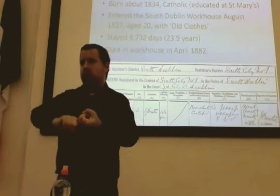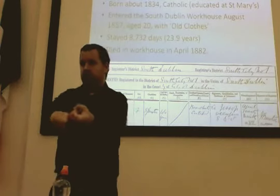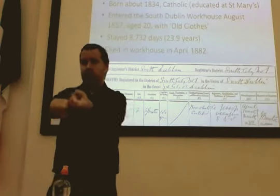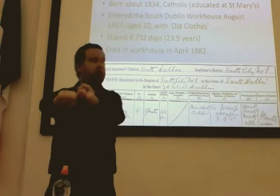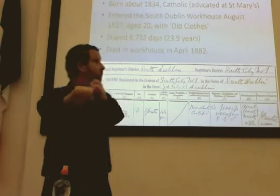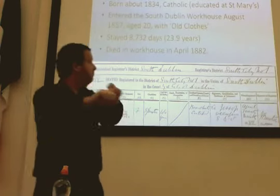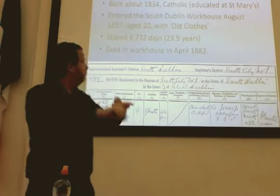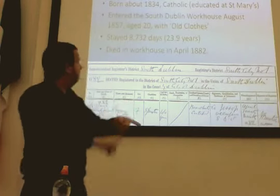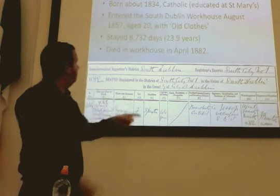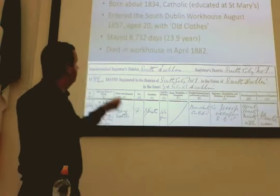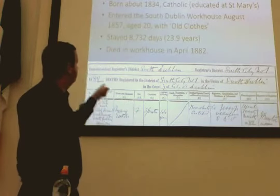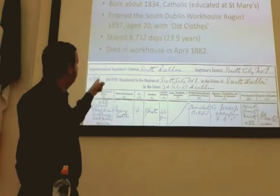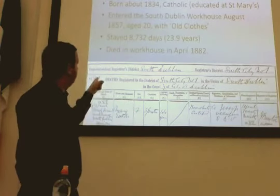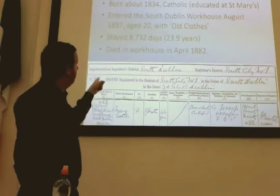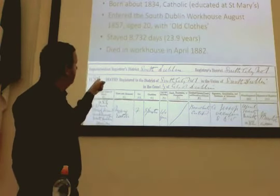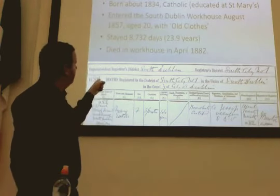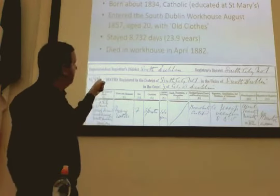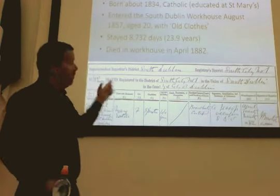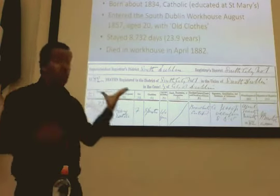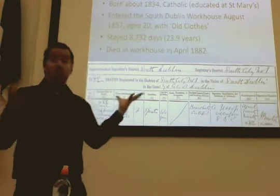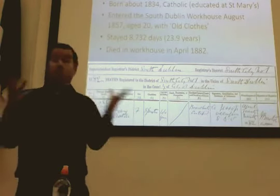clothes, and then when she entered, she stayed for a very long time.